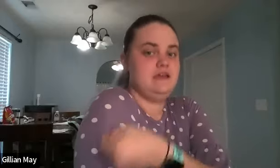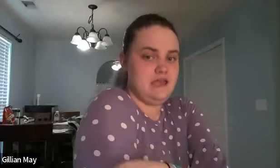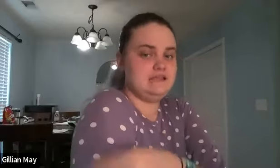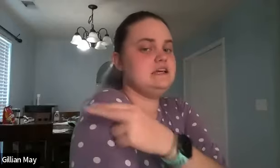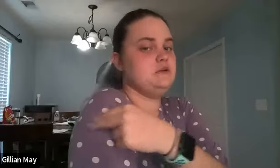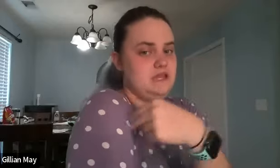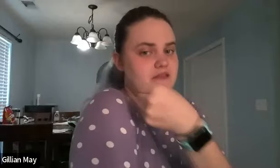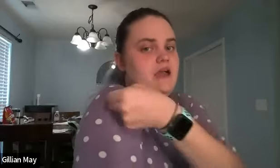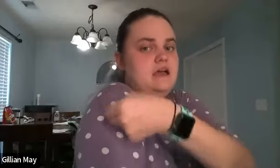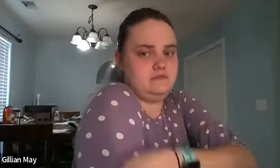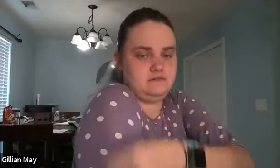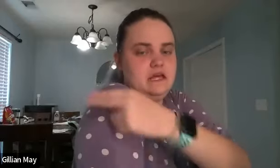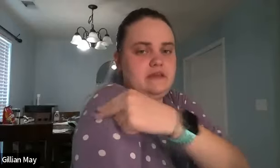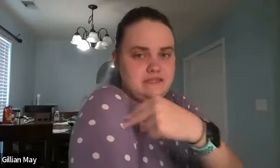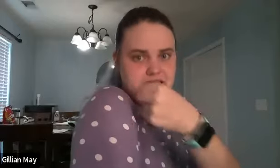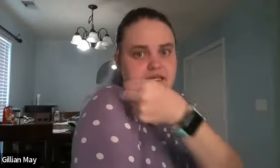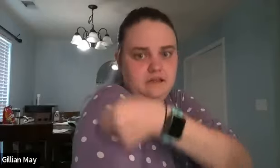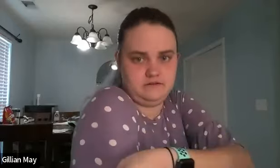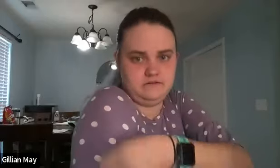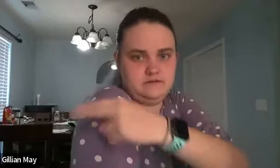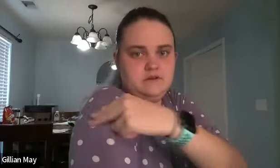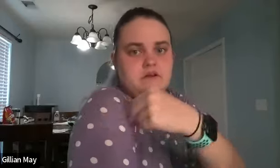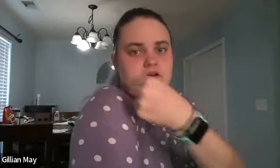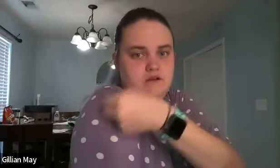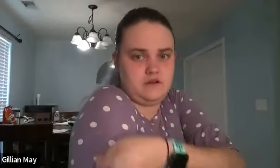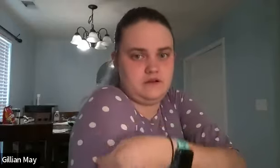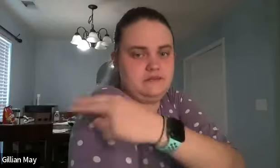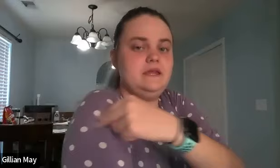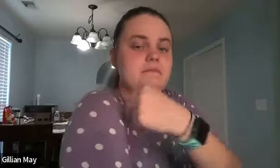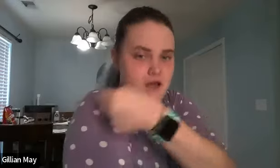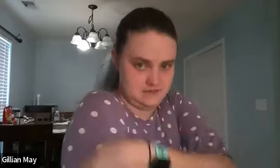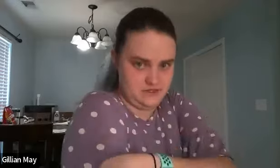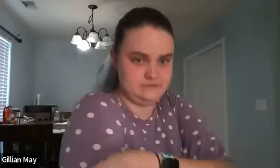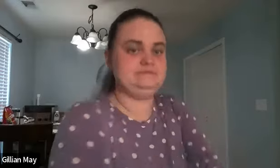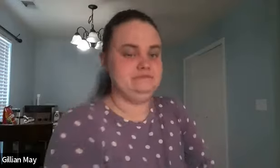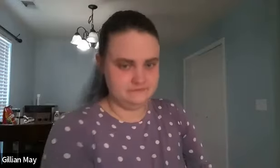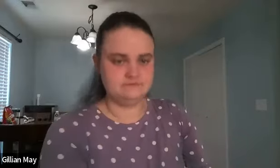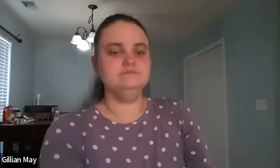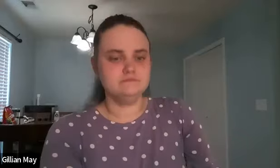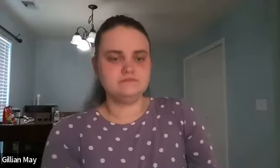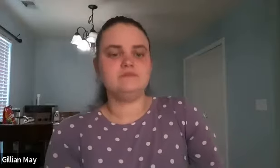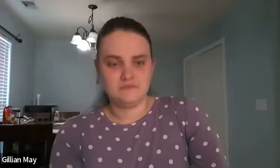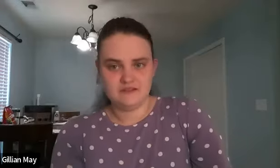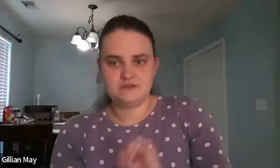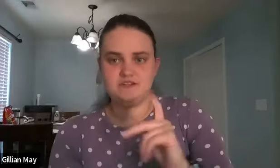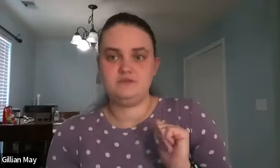And it's like you're making that, like that T on it. Yep. Hospital. That was a good one.